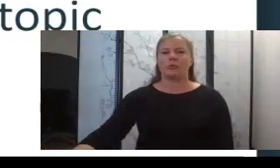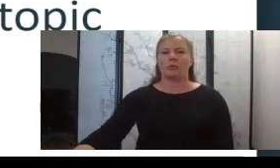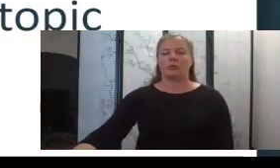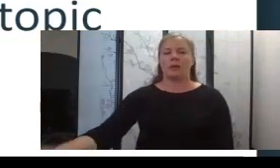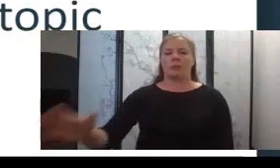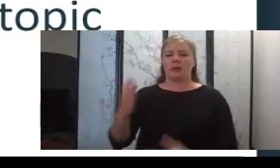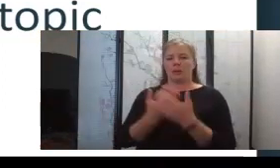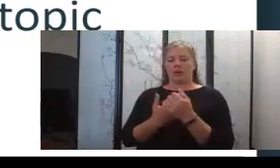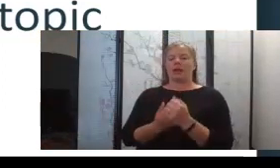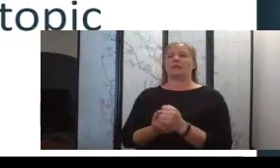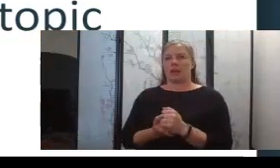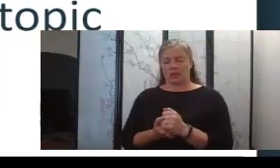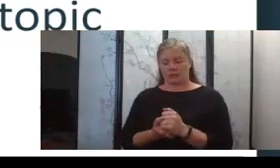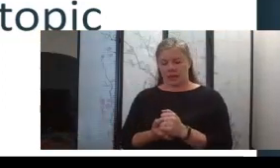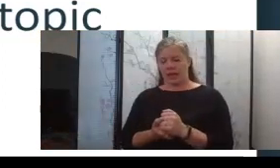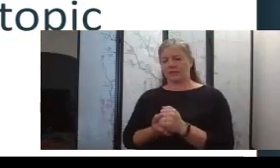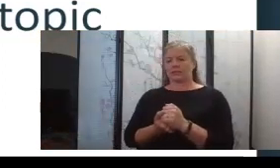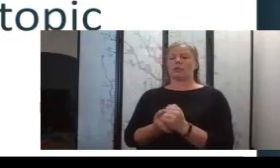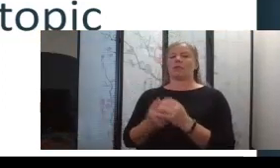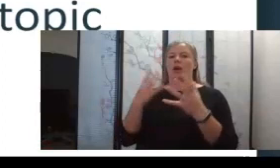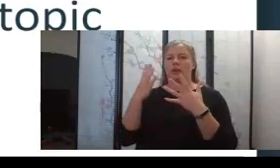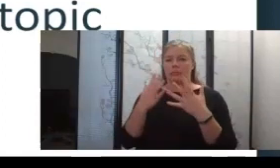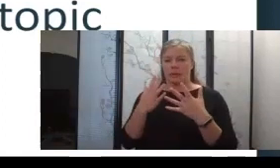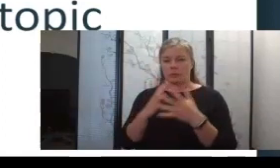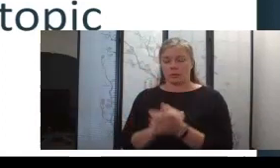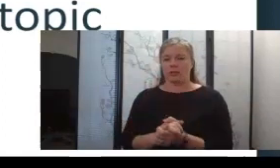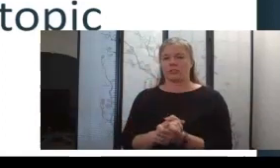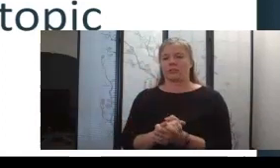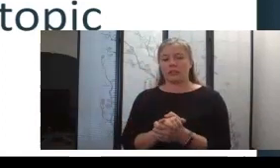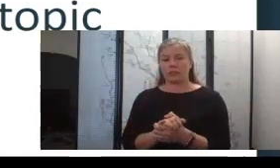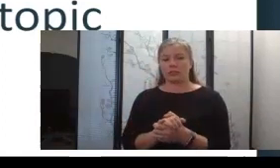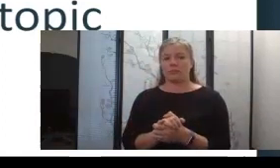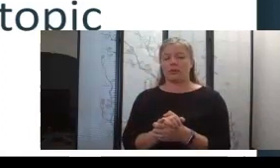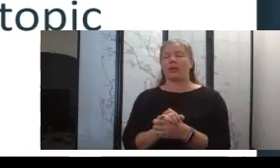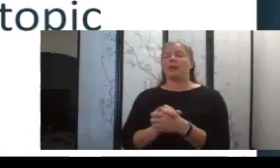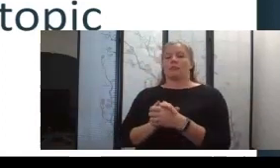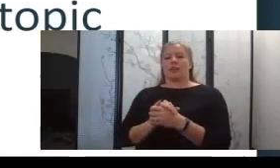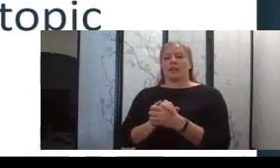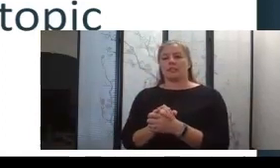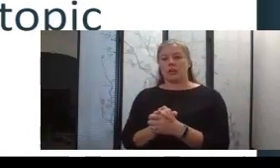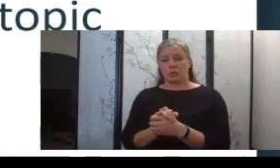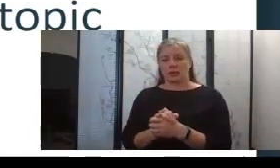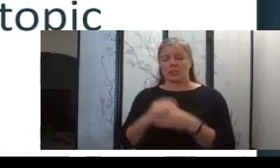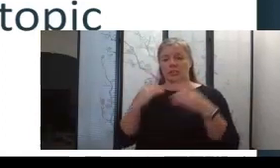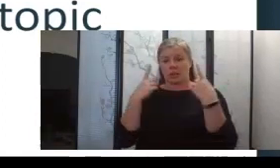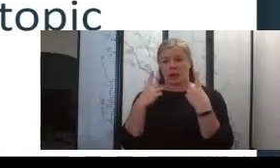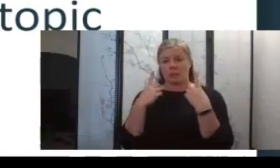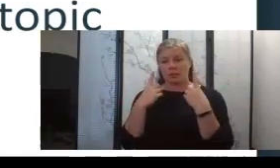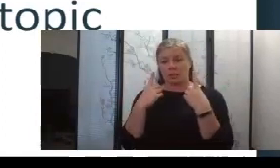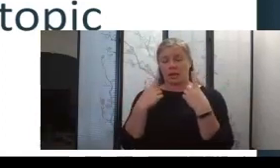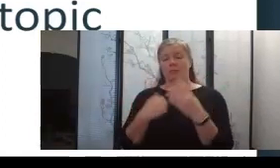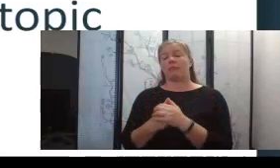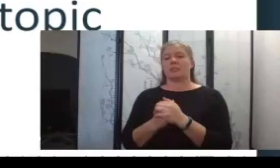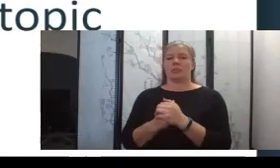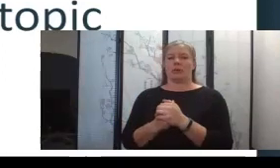know from ASL that some of our non-manual markers are facial grammar. For yes, no questions, our